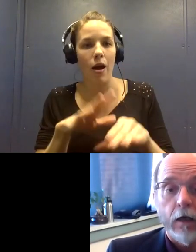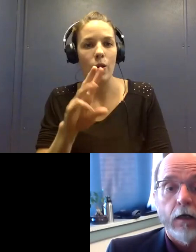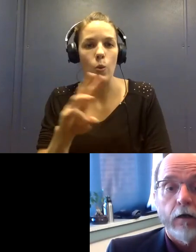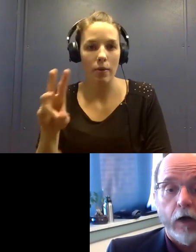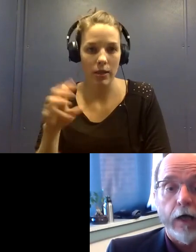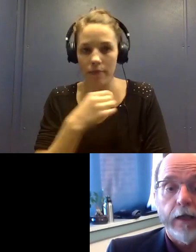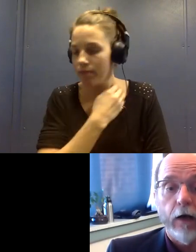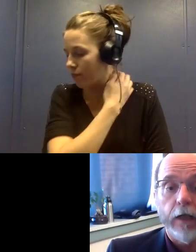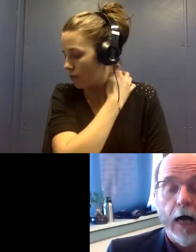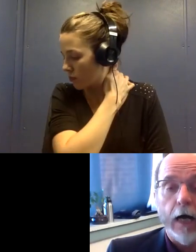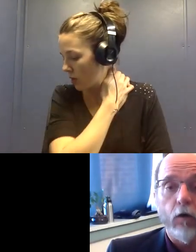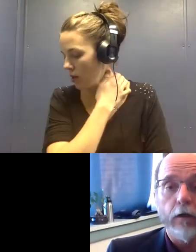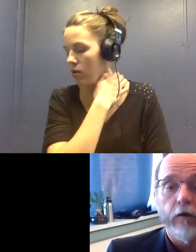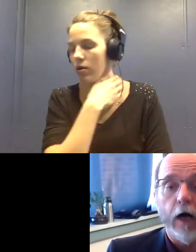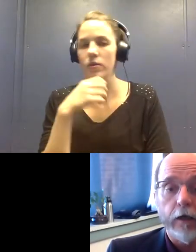at